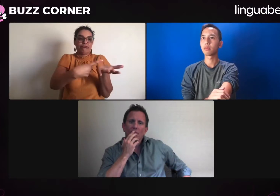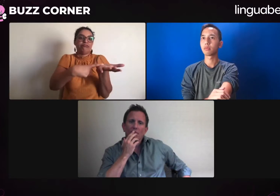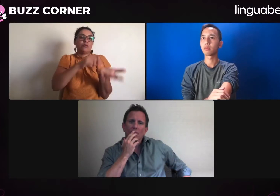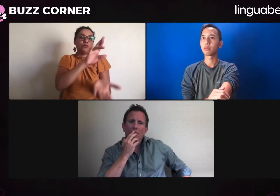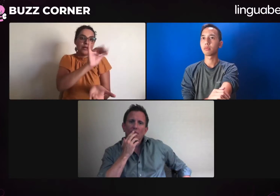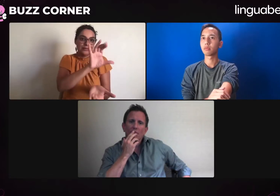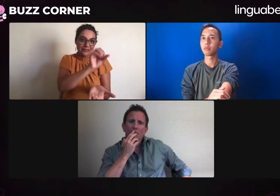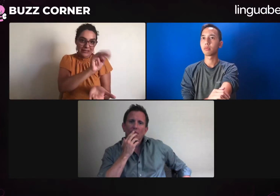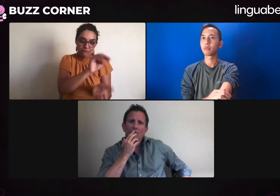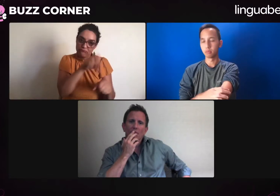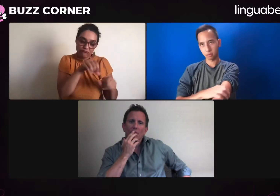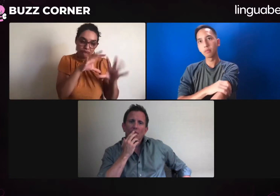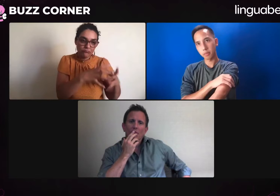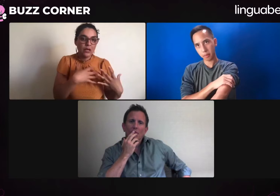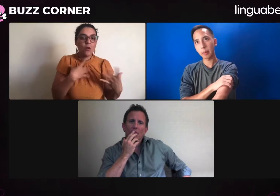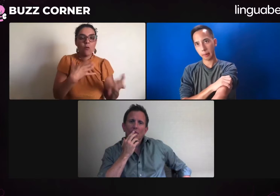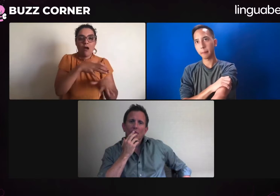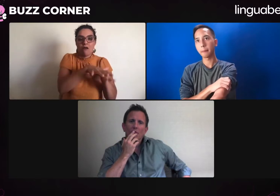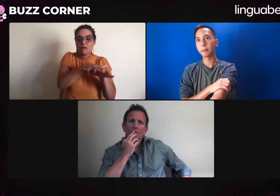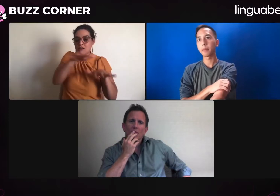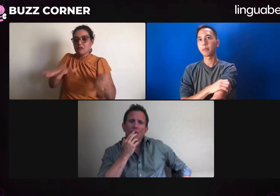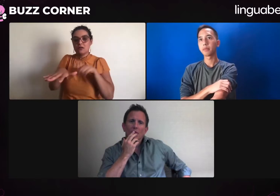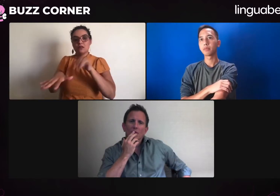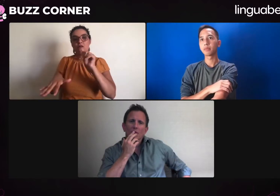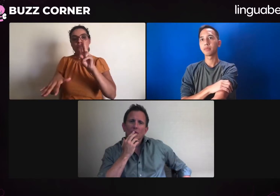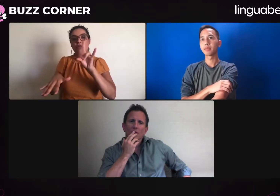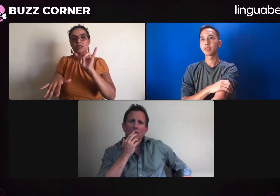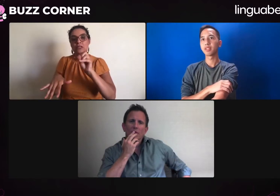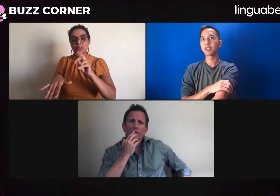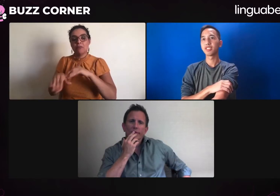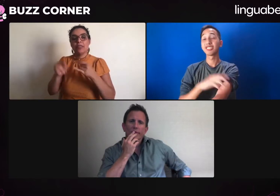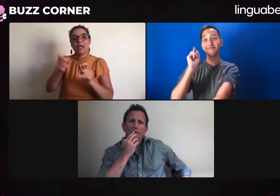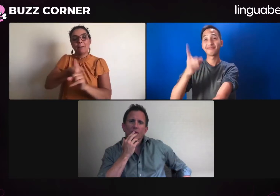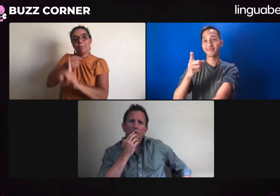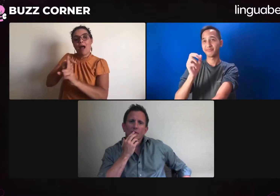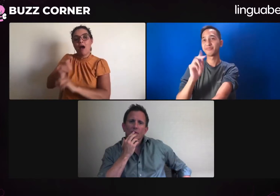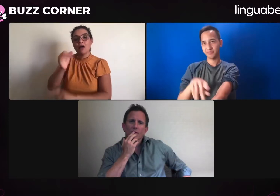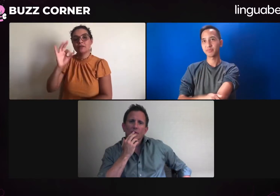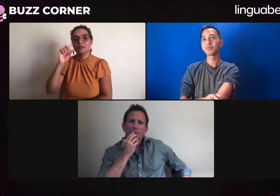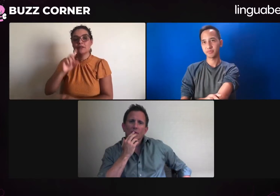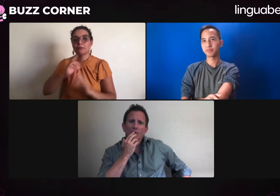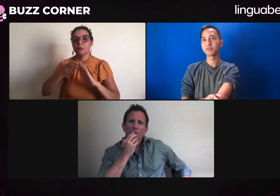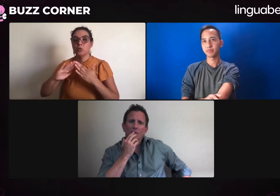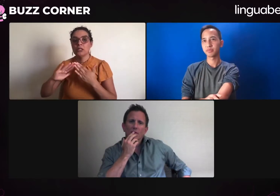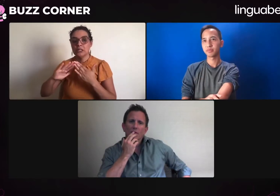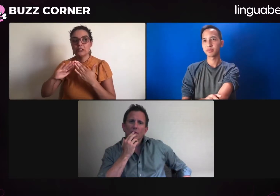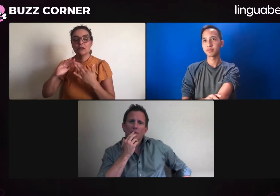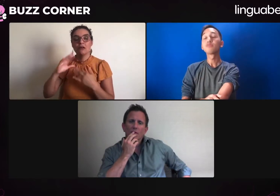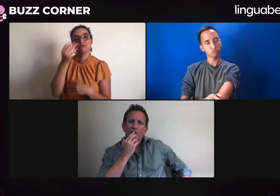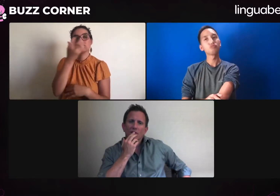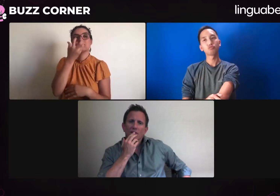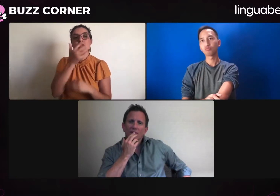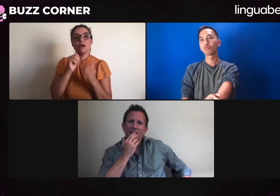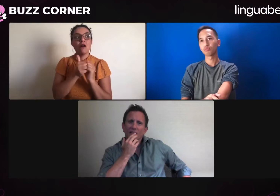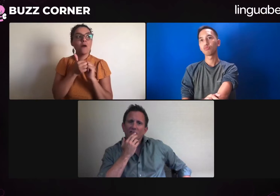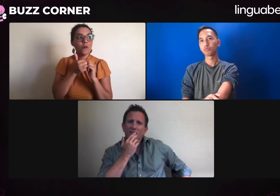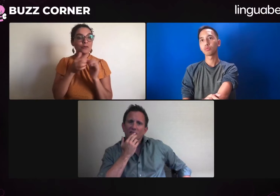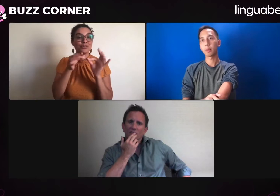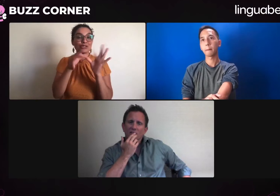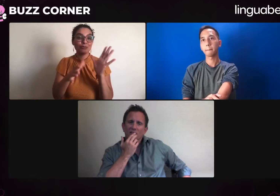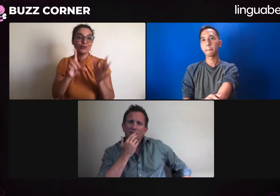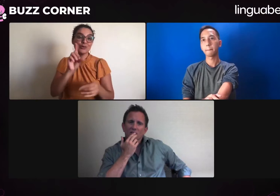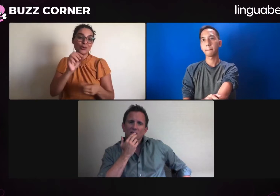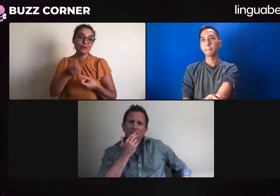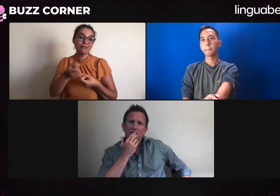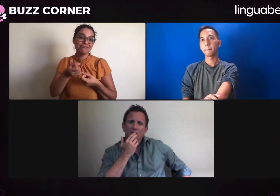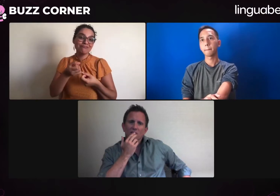for interpreters of color. We talked about racism, but I also want to talk about audism and the impact on the deaf